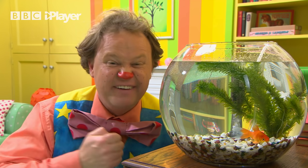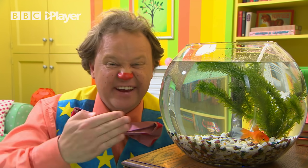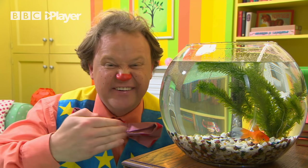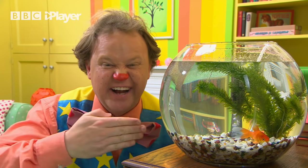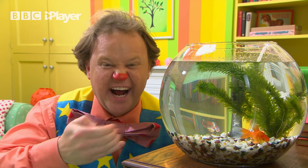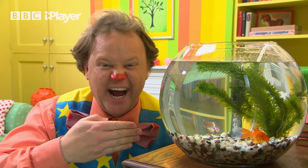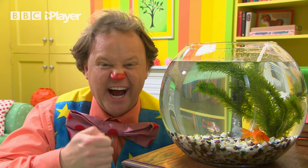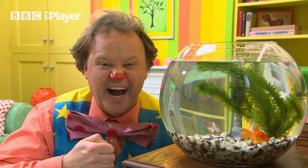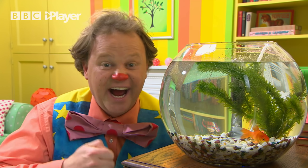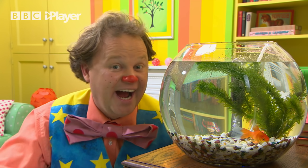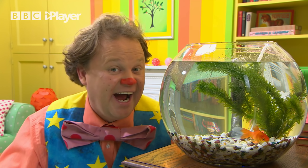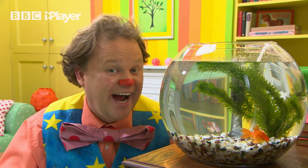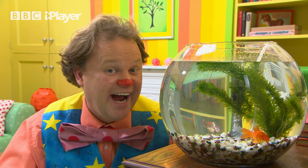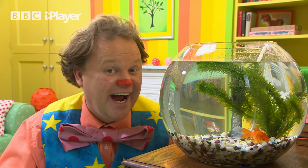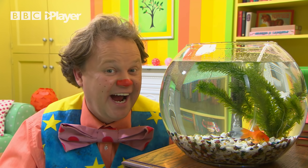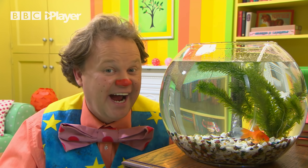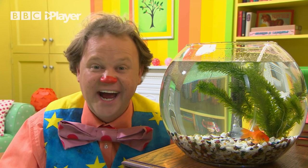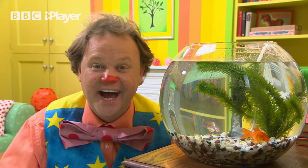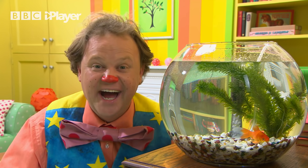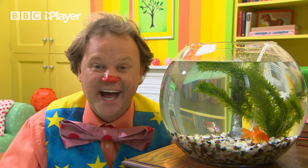fish? All right, we'll try.